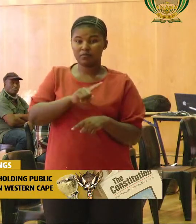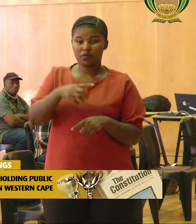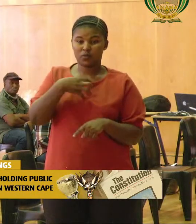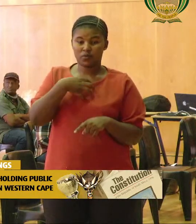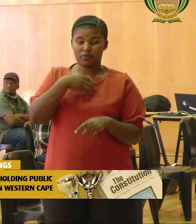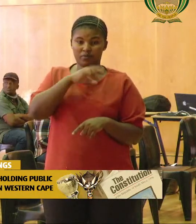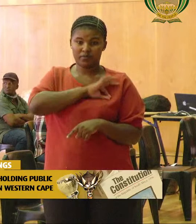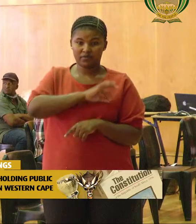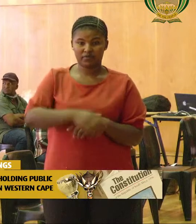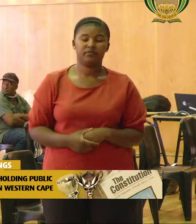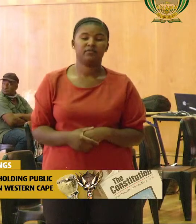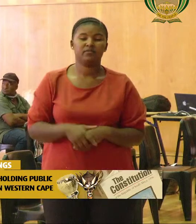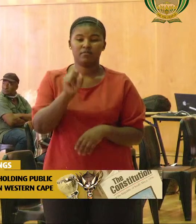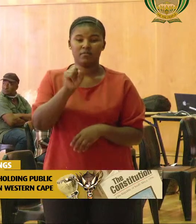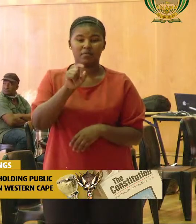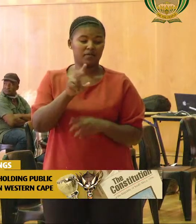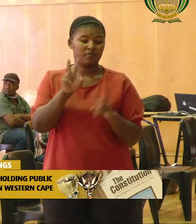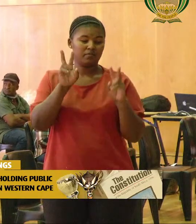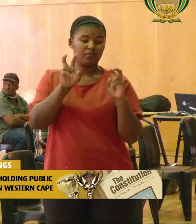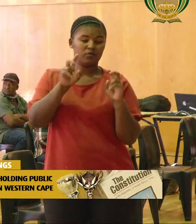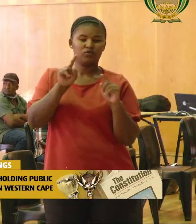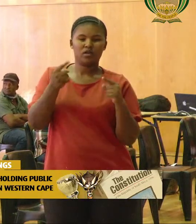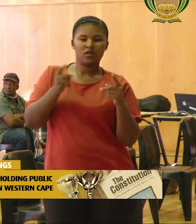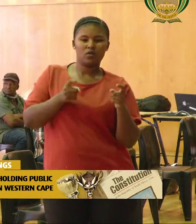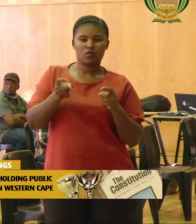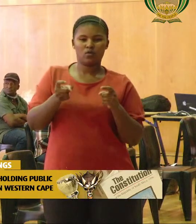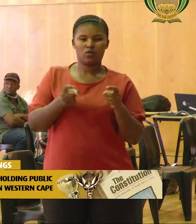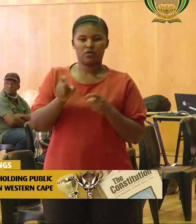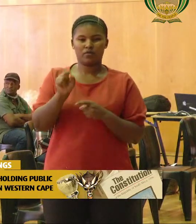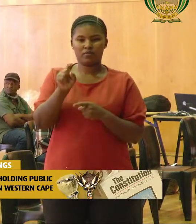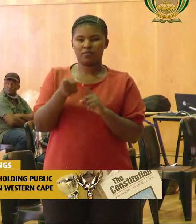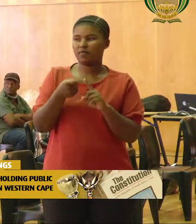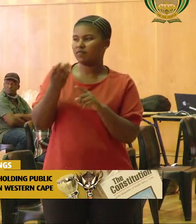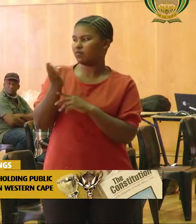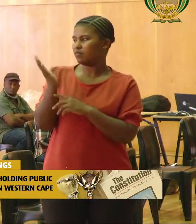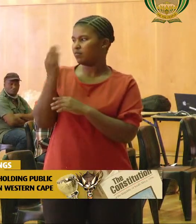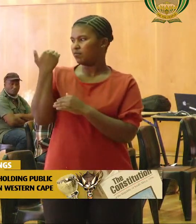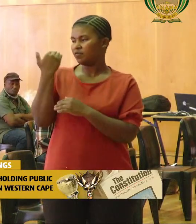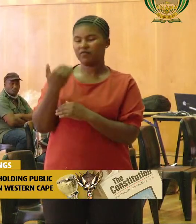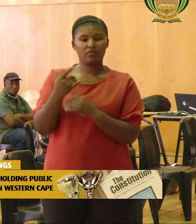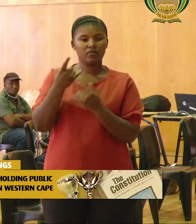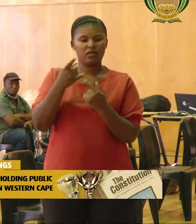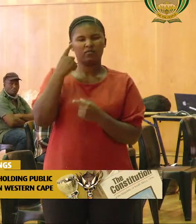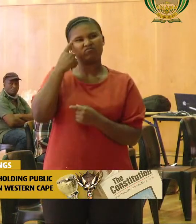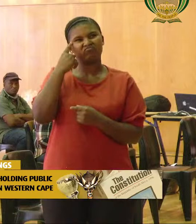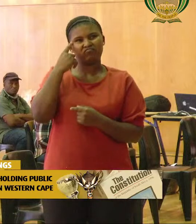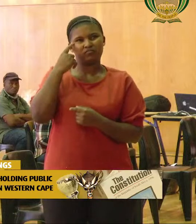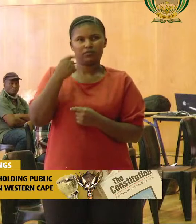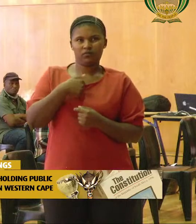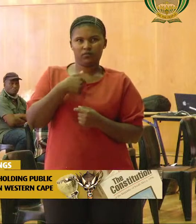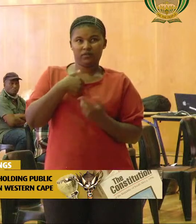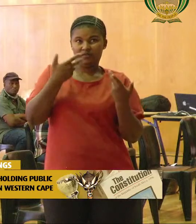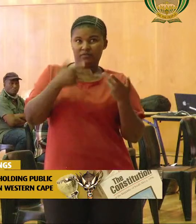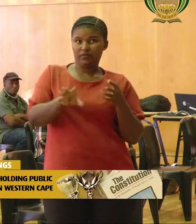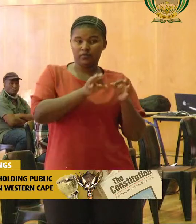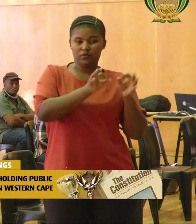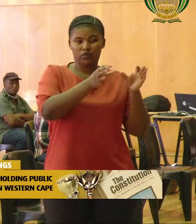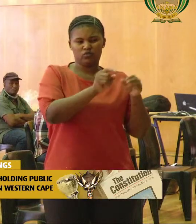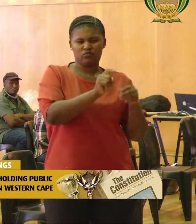Iyo loo nto ke ngoku kuba bengakontrolekanga apho bebesuka khona aqonde umuntu makayoba independent